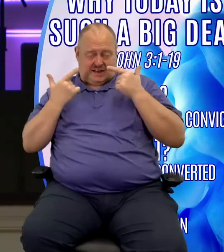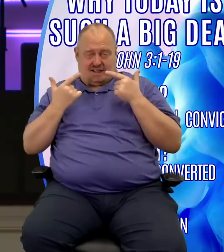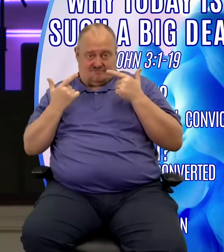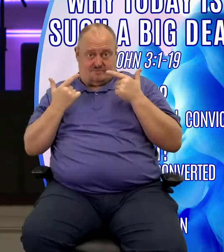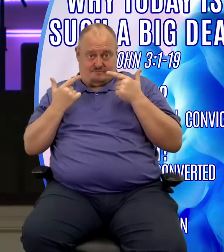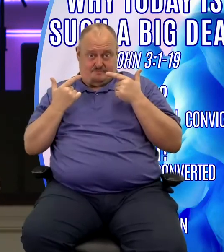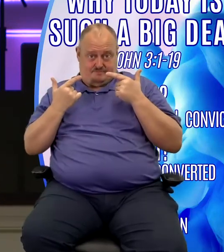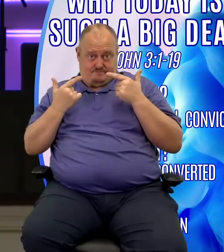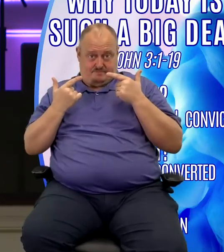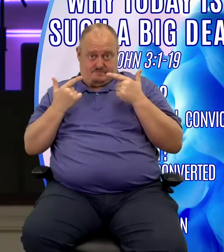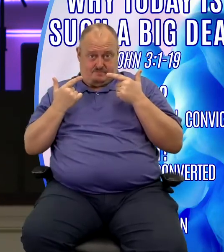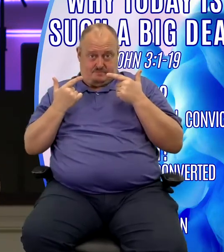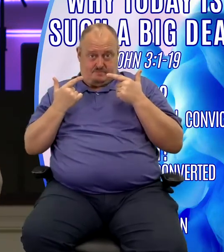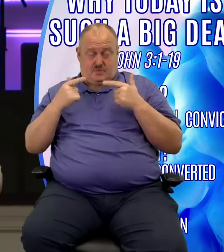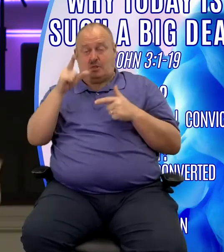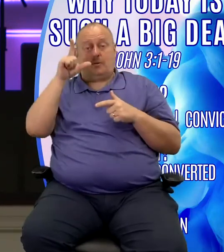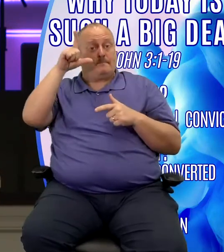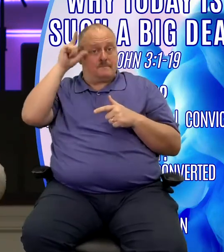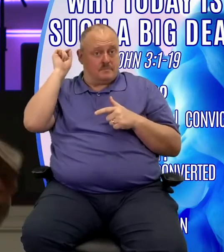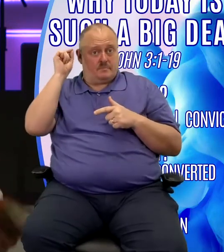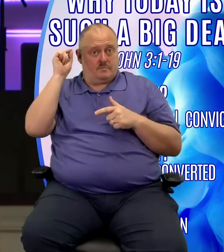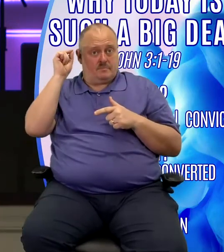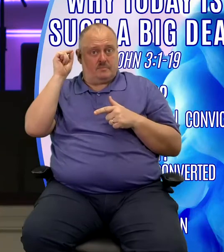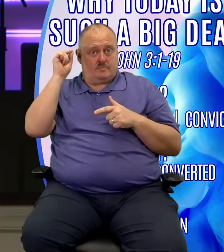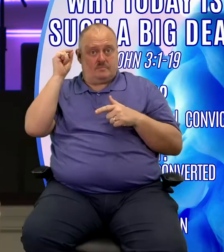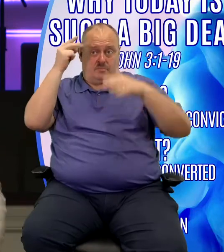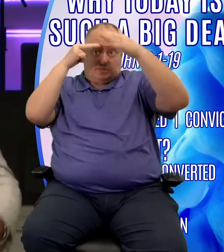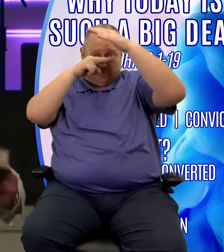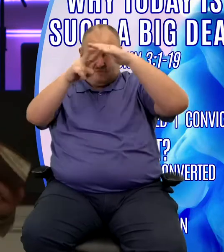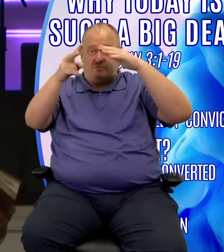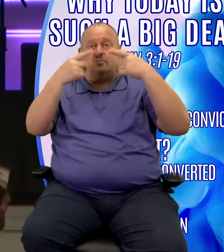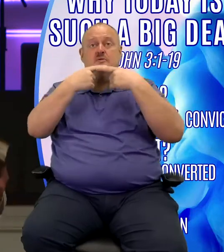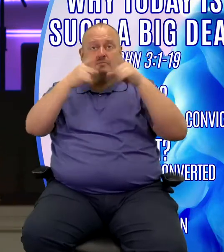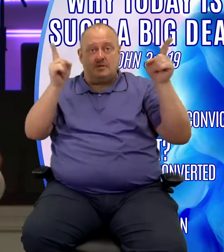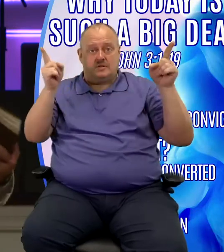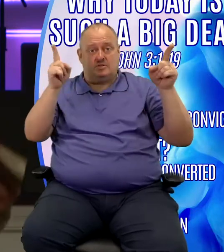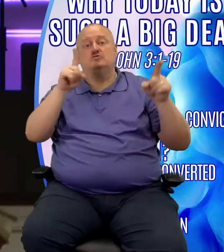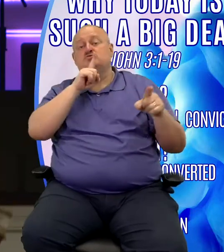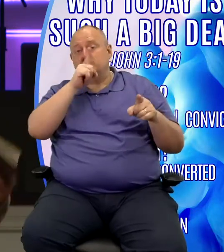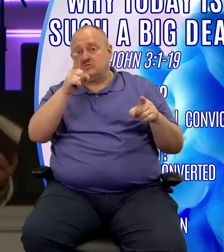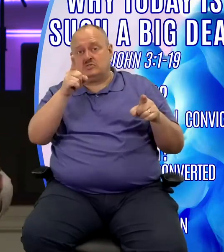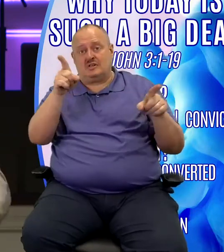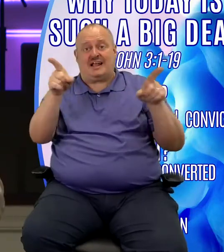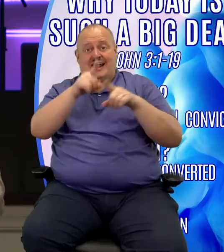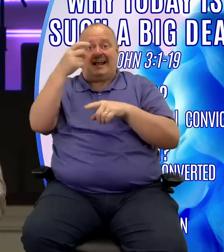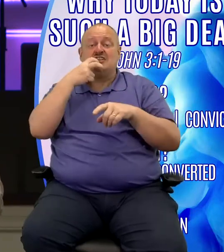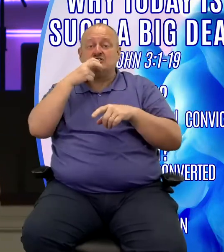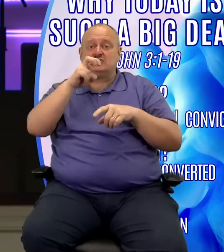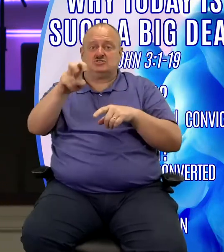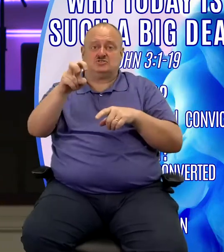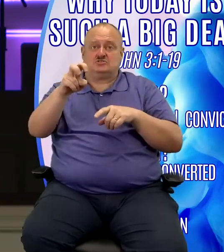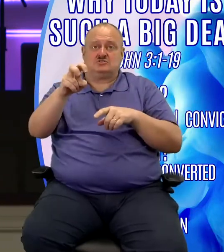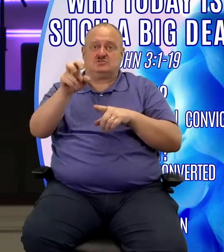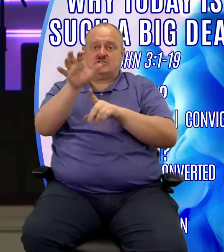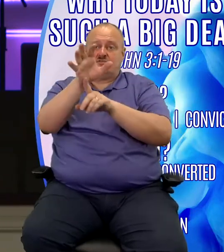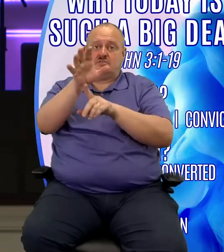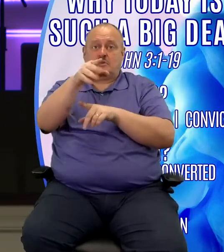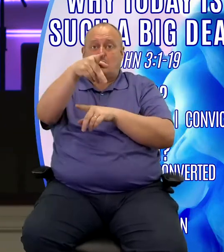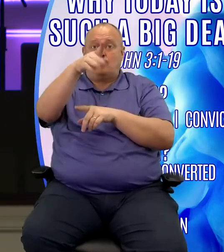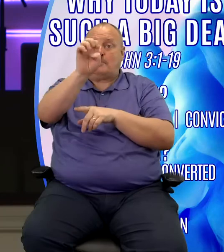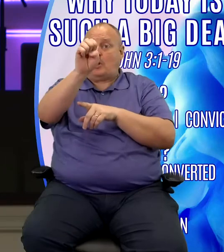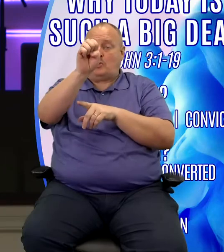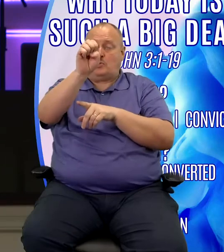life. Says that Moses here prophesied and predicted, convinced that even as the serpent was put on the pole. Now that's a story found